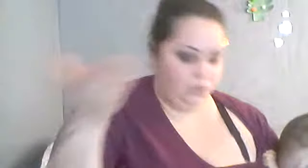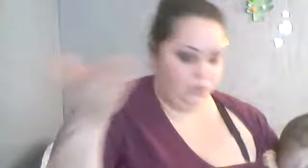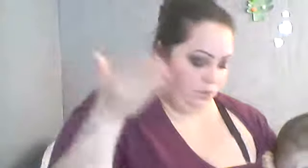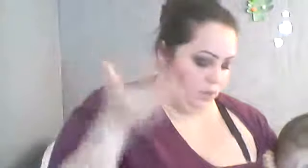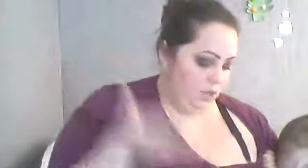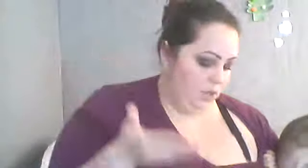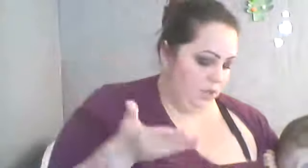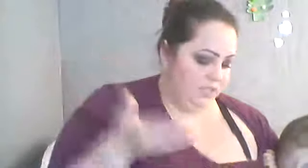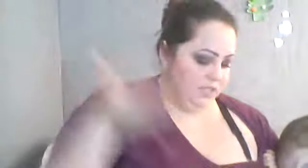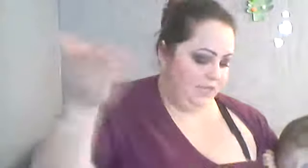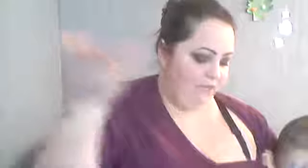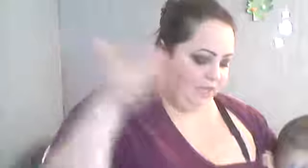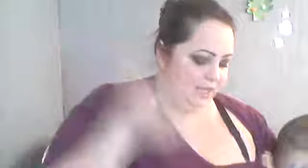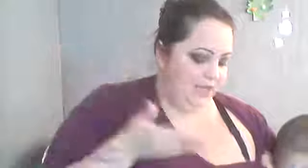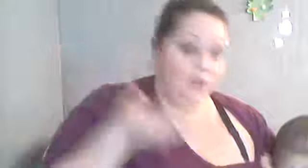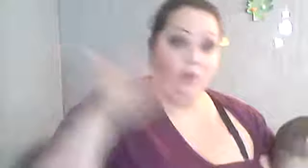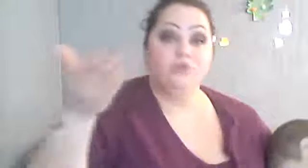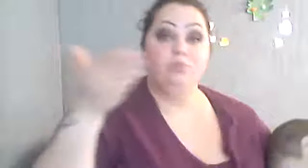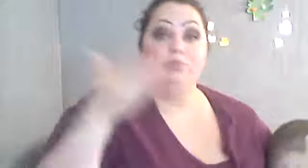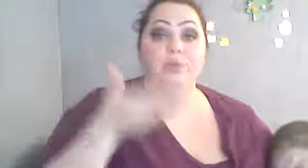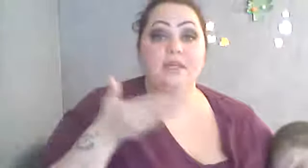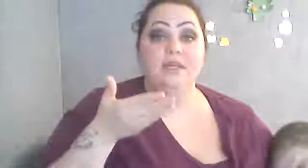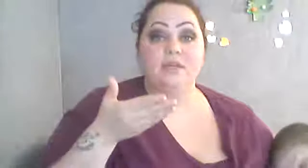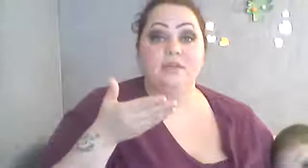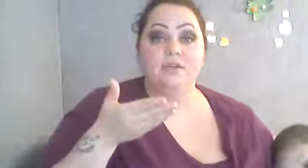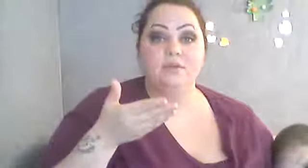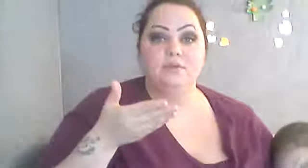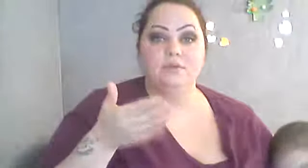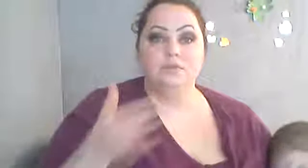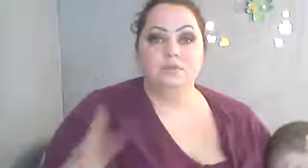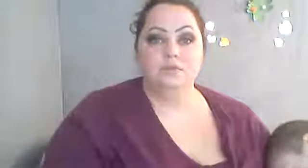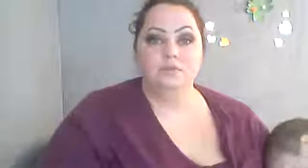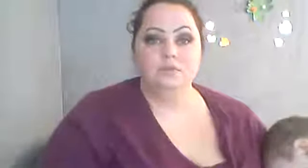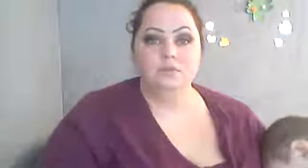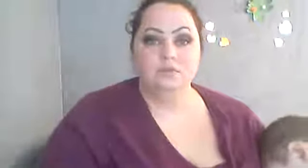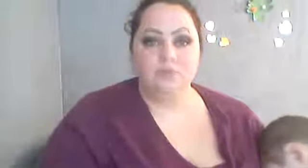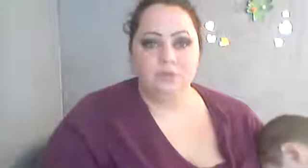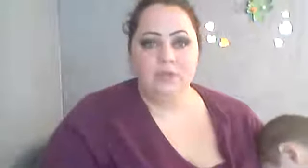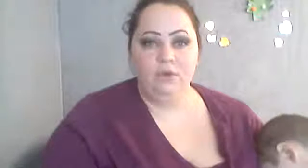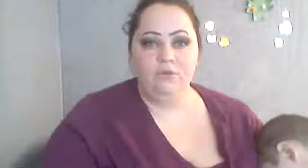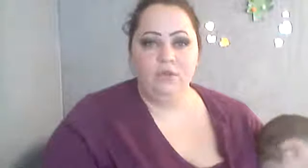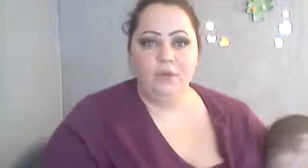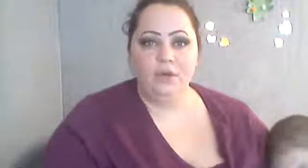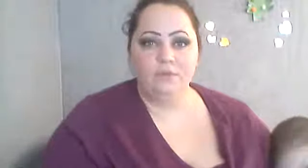to deliver here or to bring here. Did we go over that part?